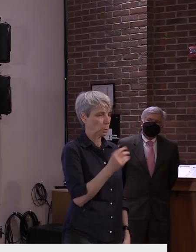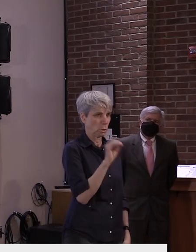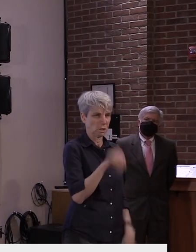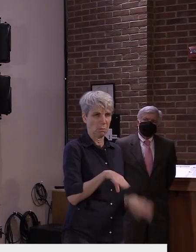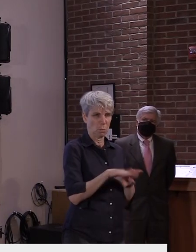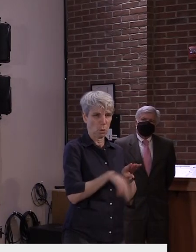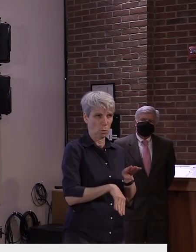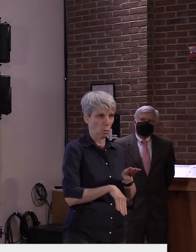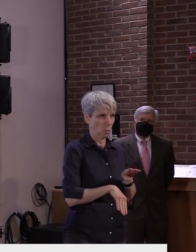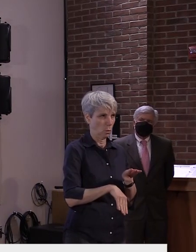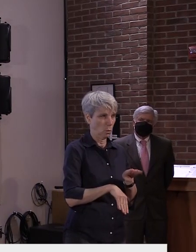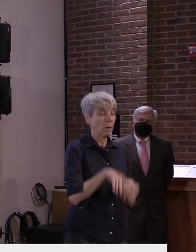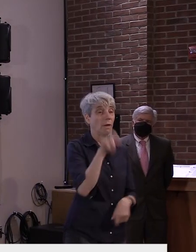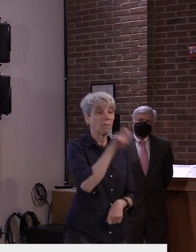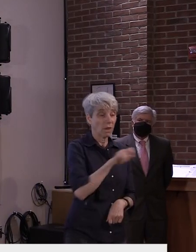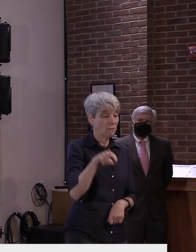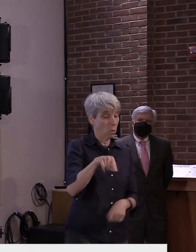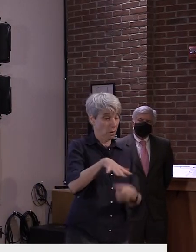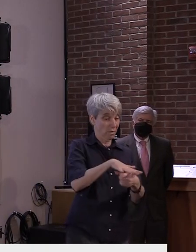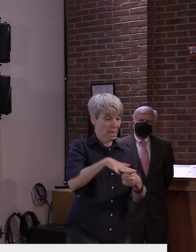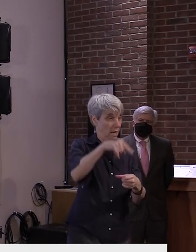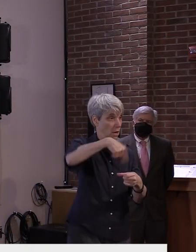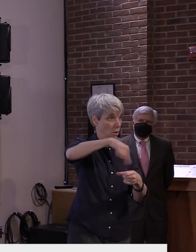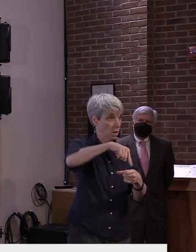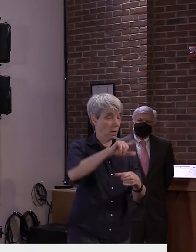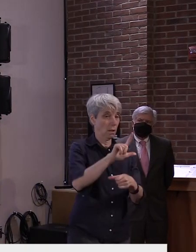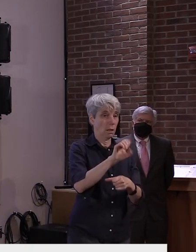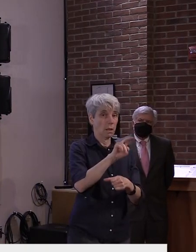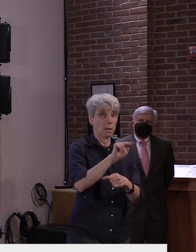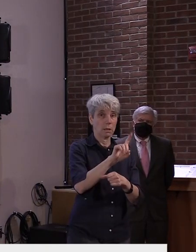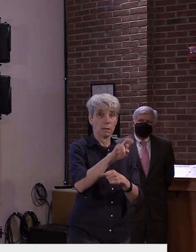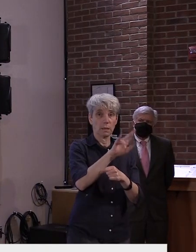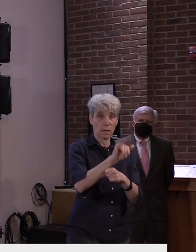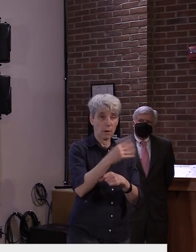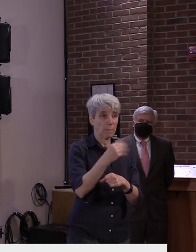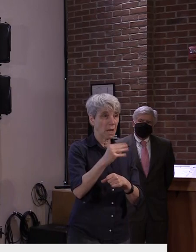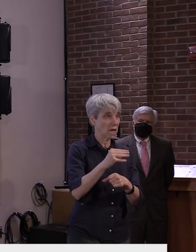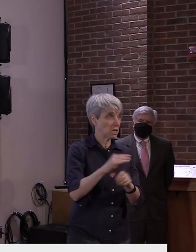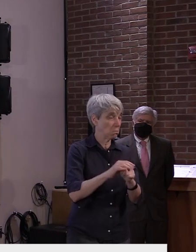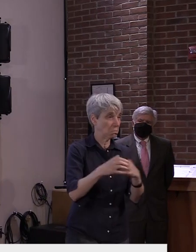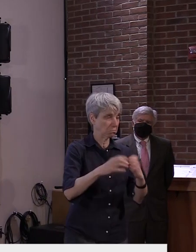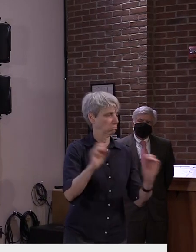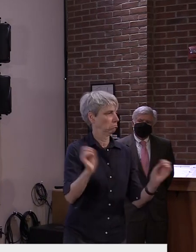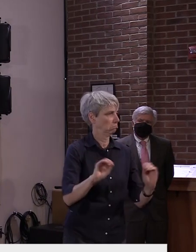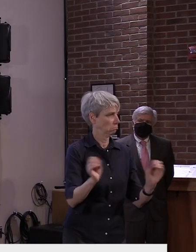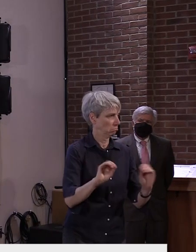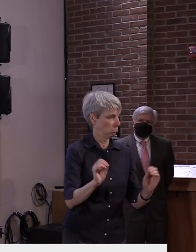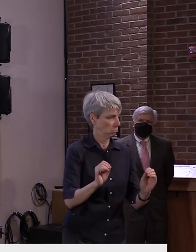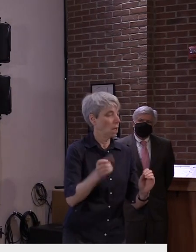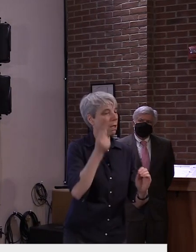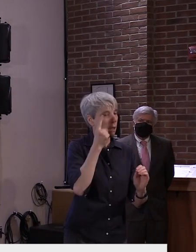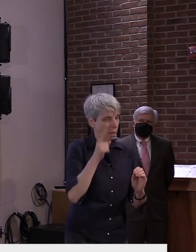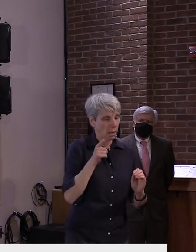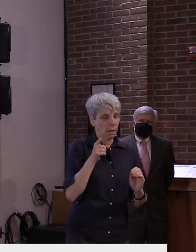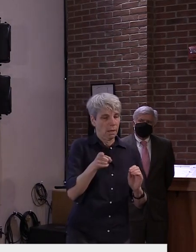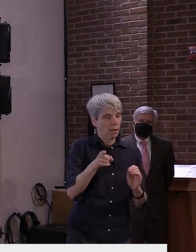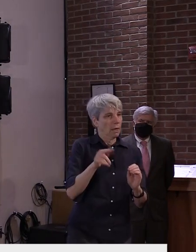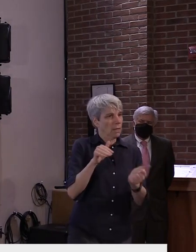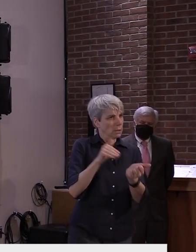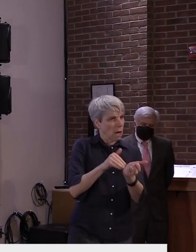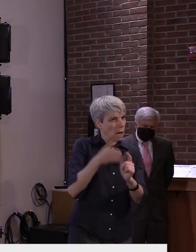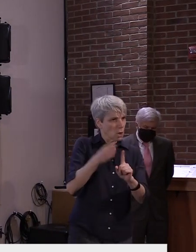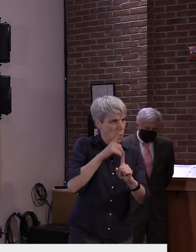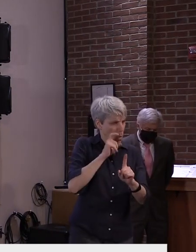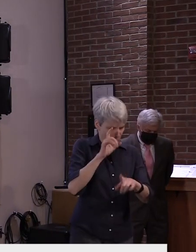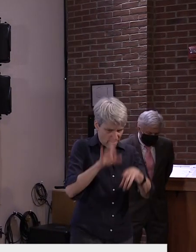of COVID-19 is occurring. The clinicians at the Manchester Medical Center continue to work cooperatively with